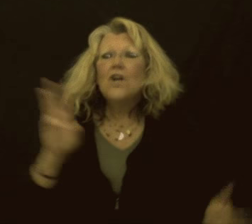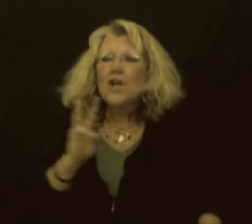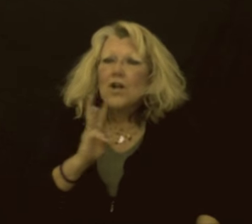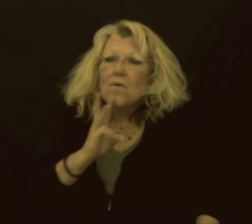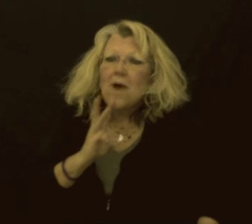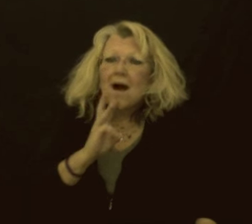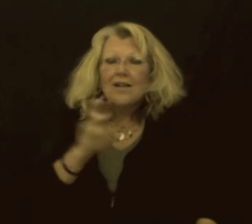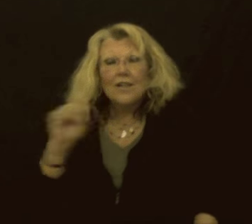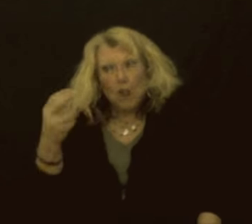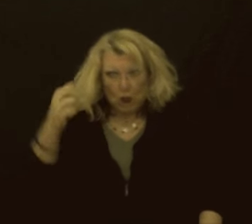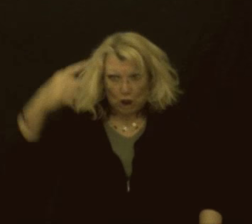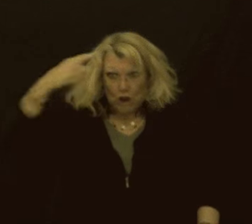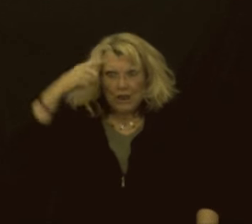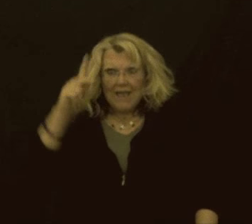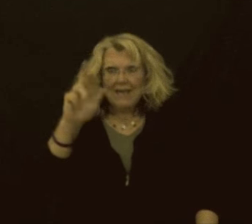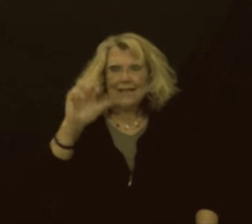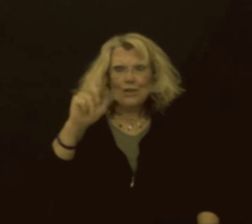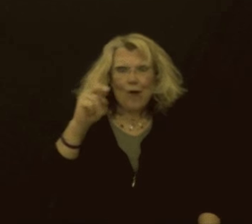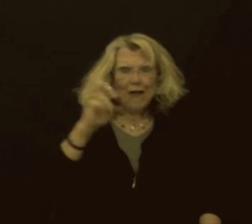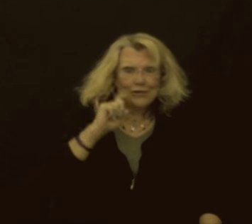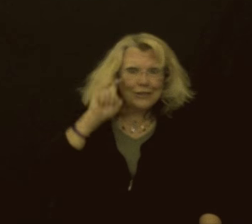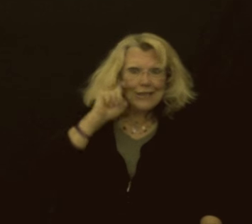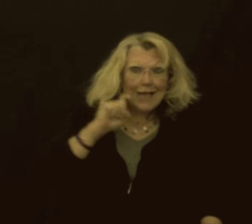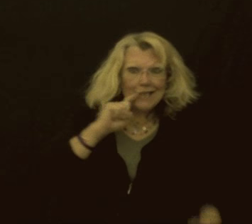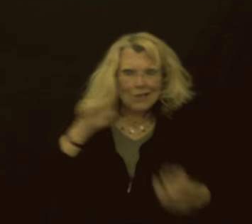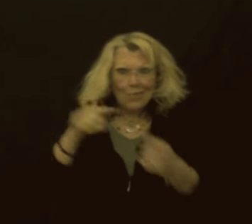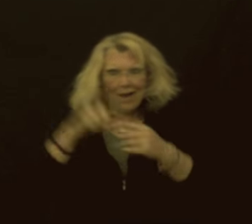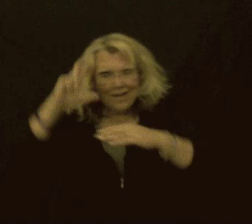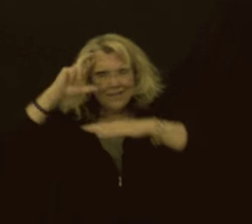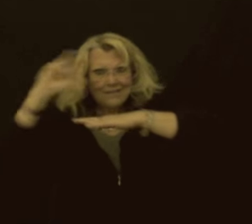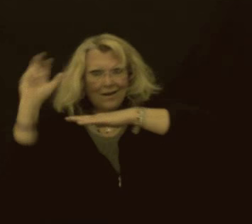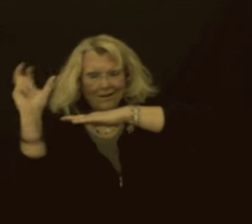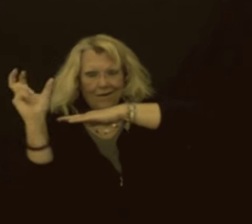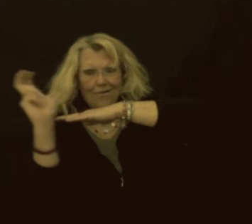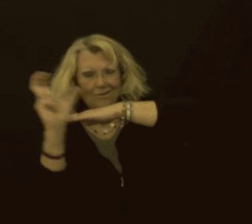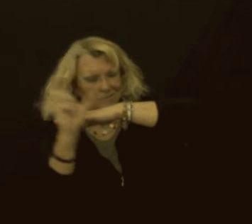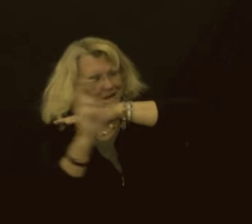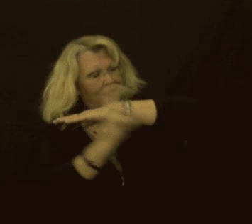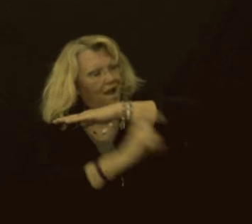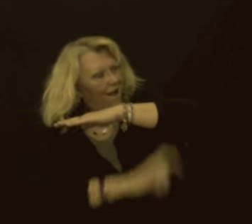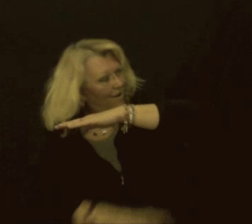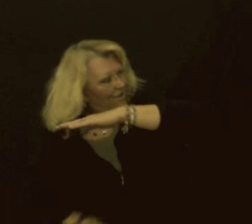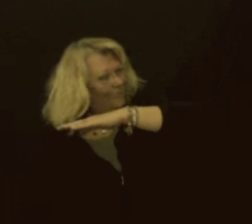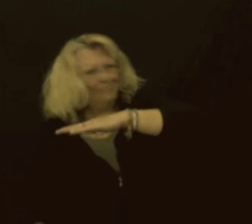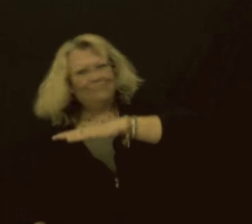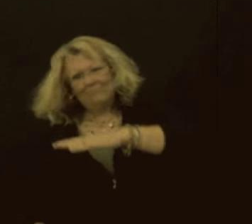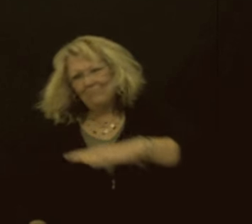the water, she thinks Kracker sexy when the sun goes down.